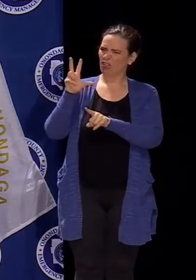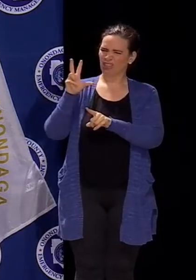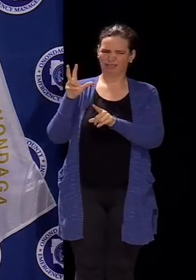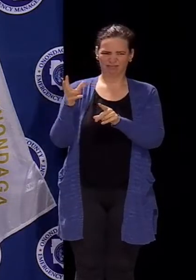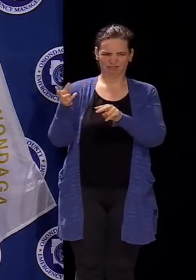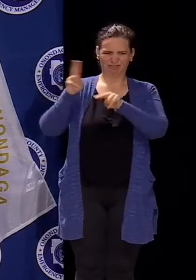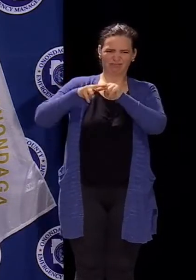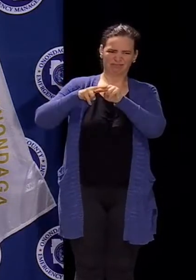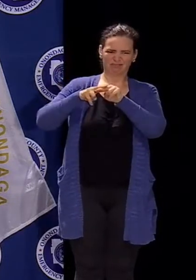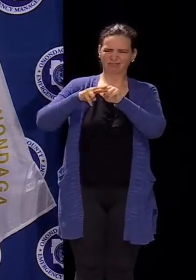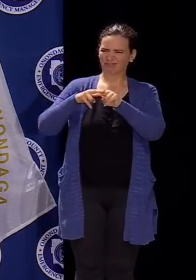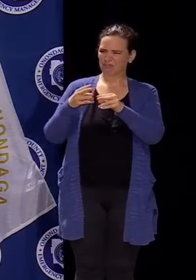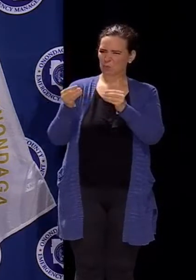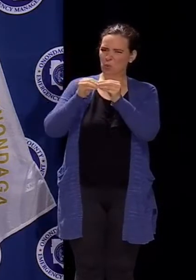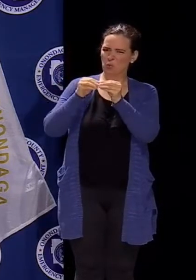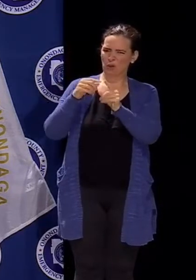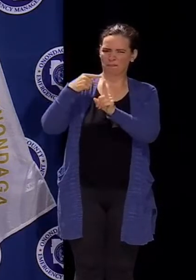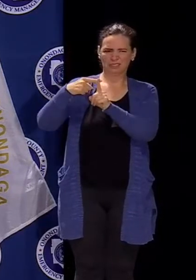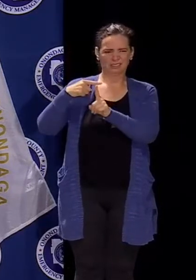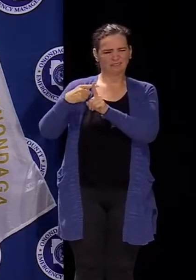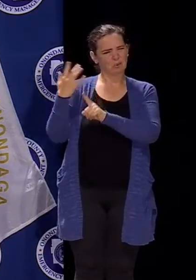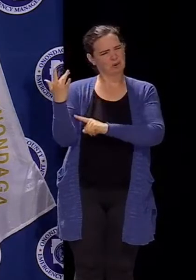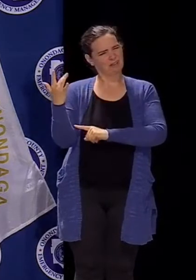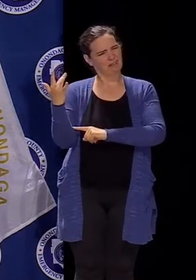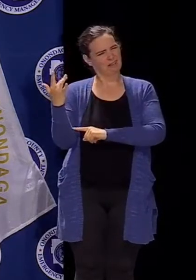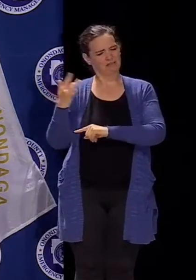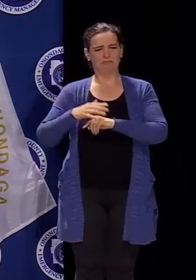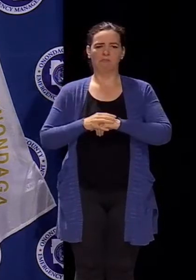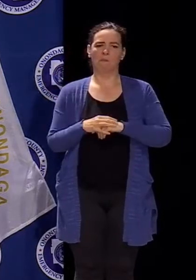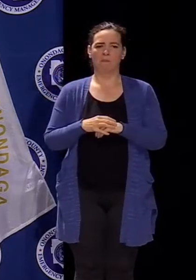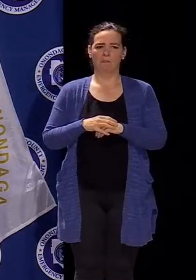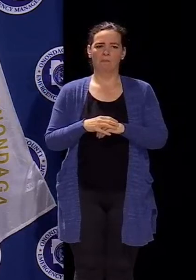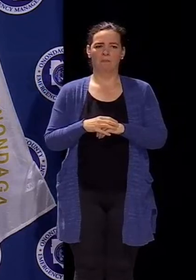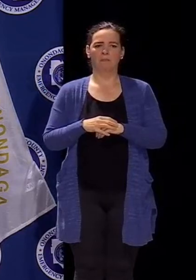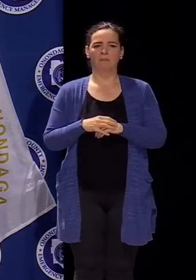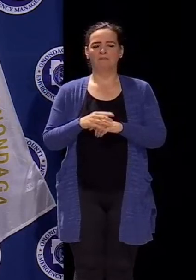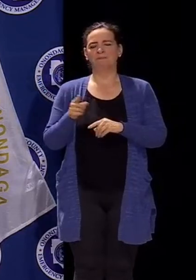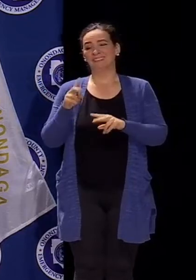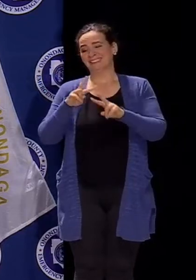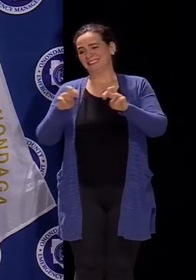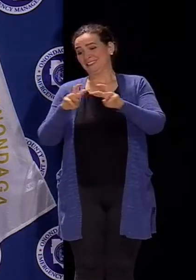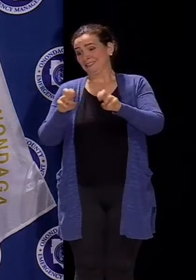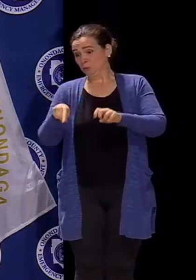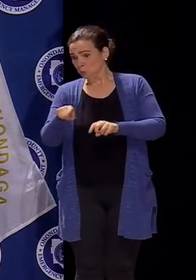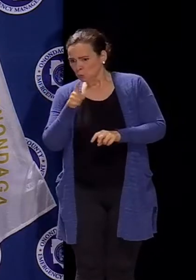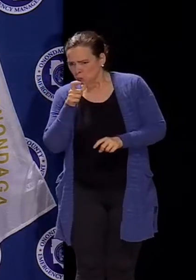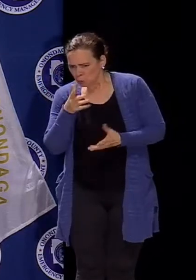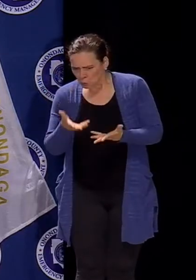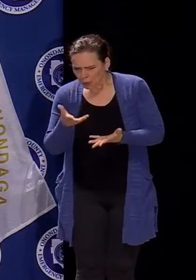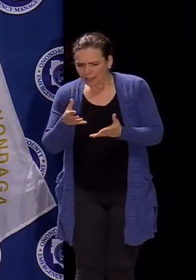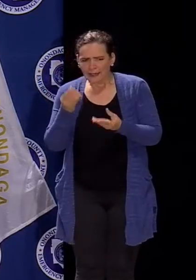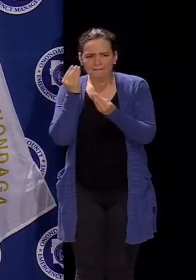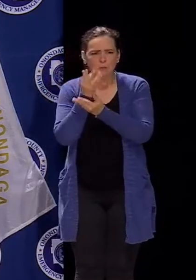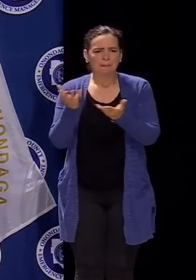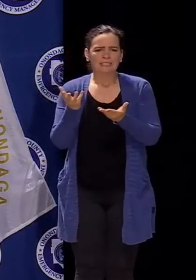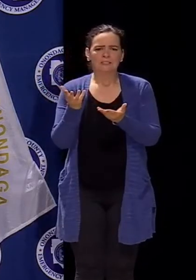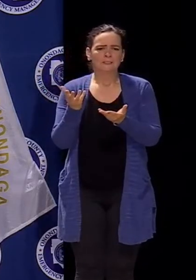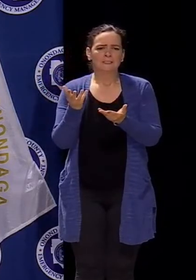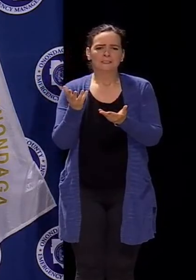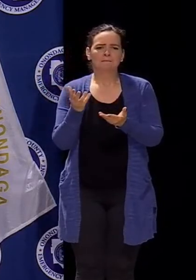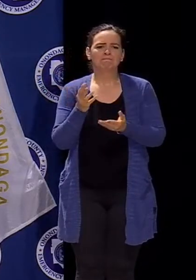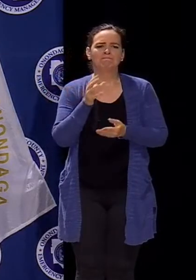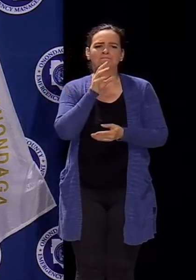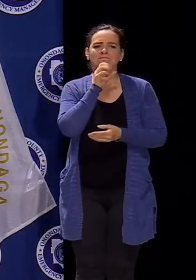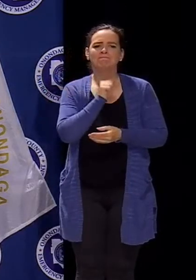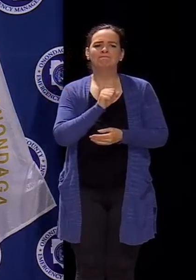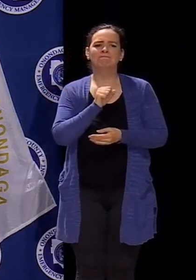the folks are, right? So you're looking at when 65 or 70% of your cases are related to